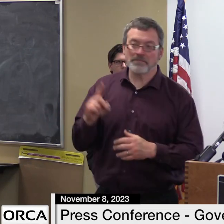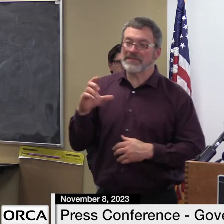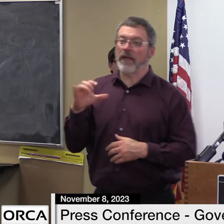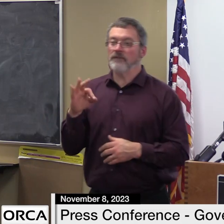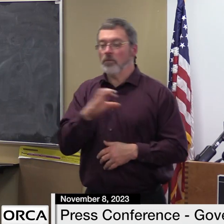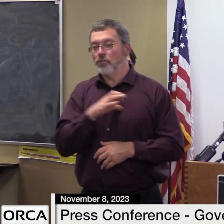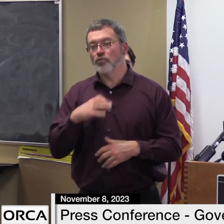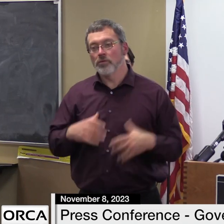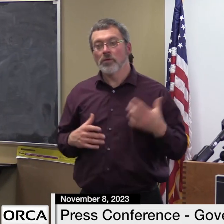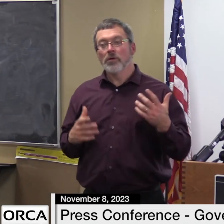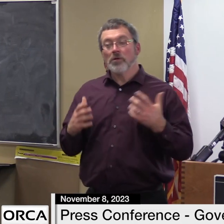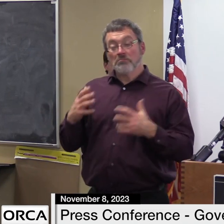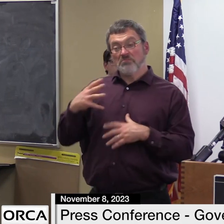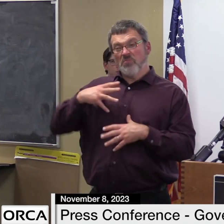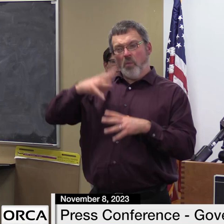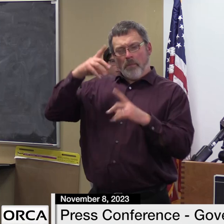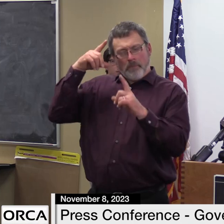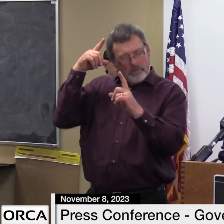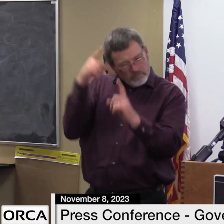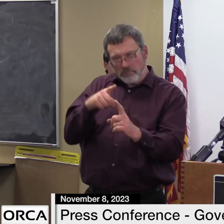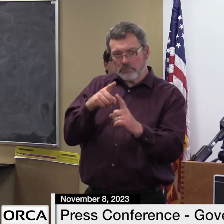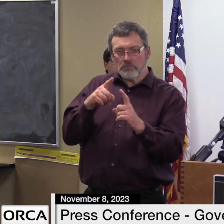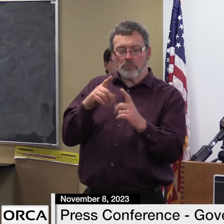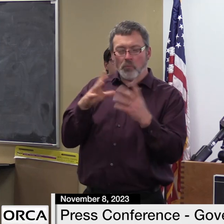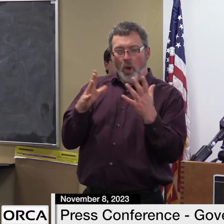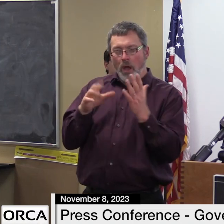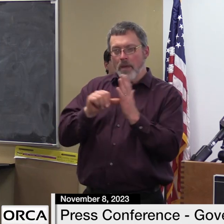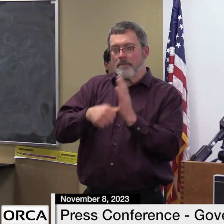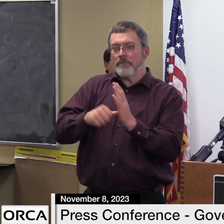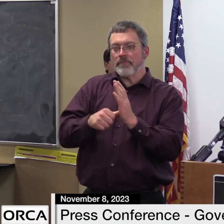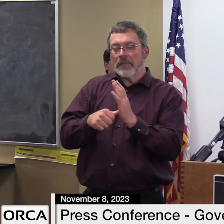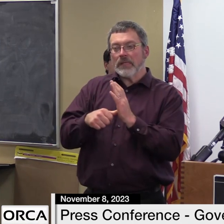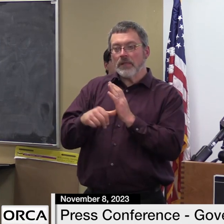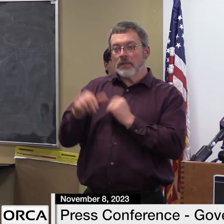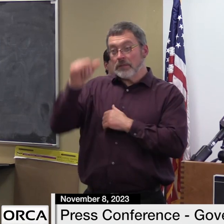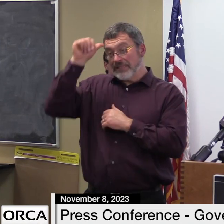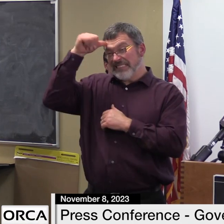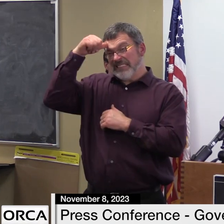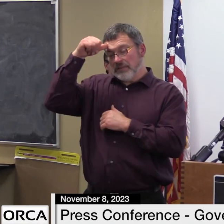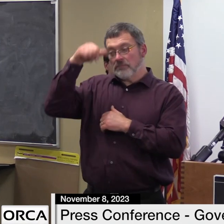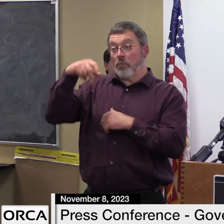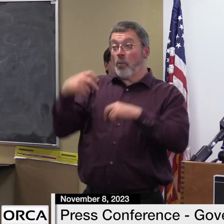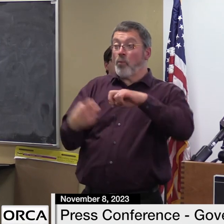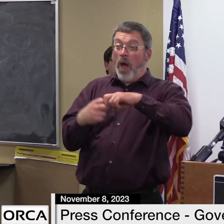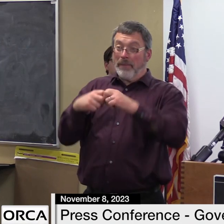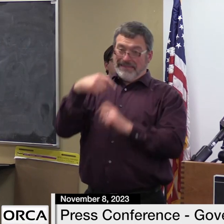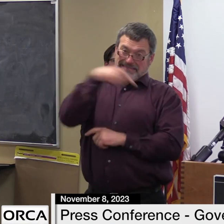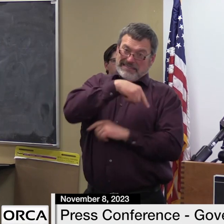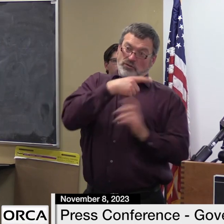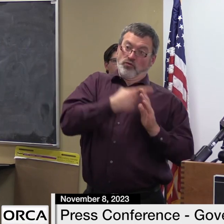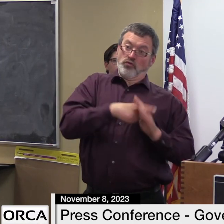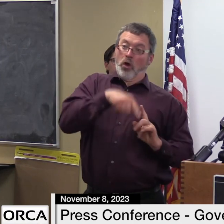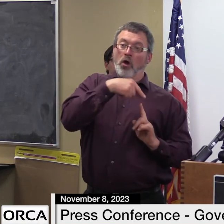I think it's important to remember that one of the roots here is having enough housing